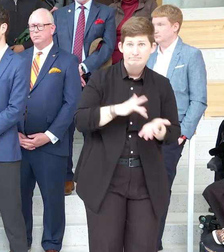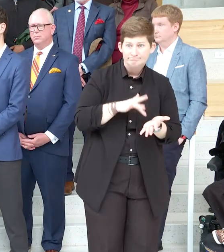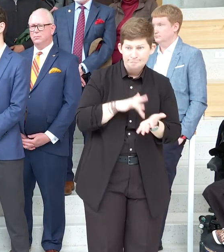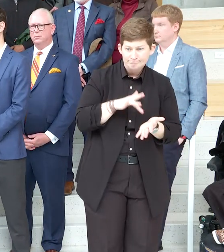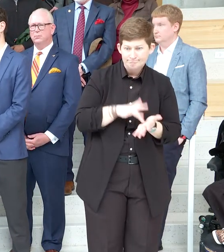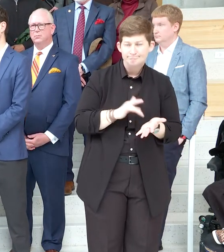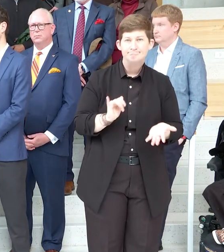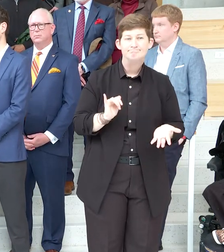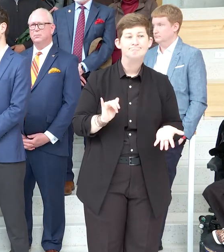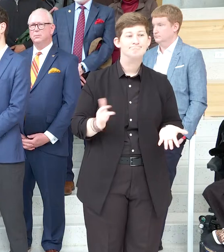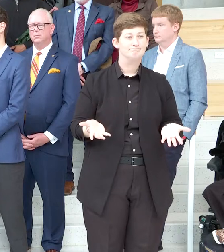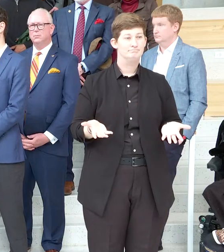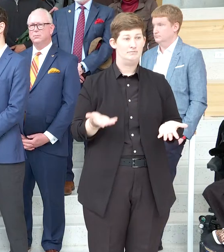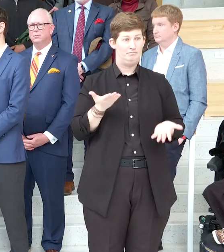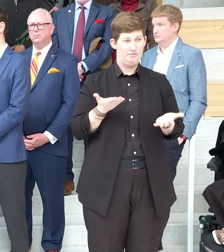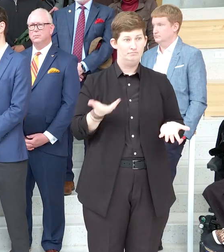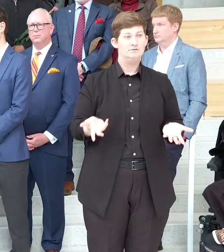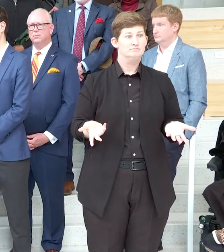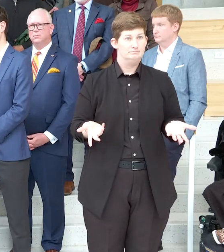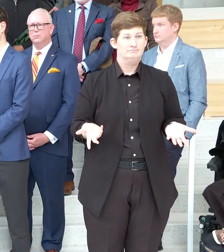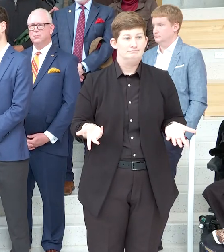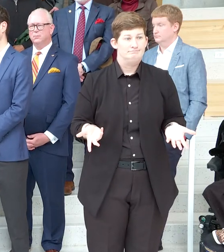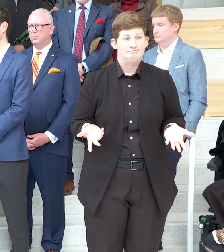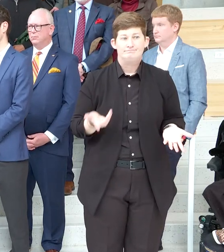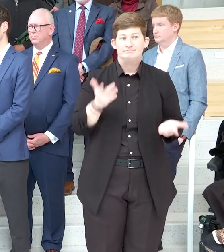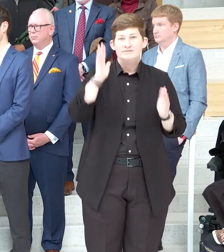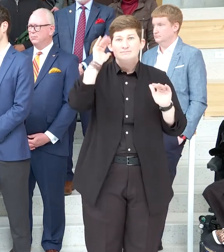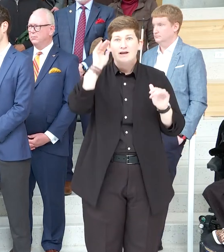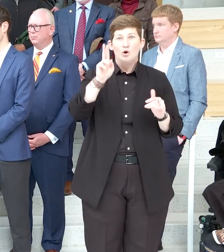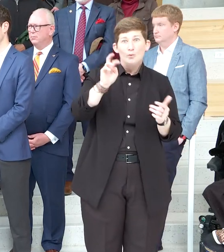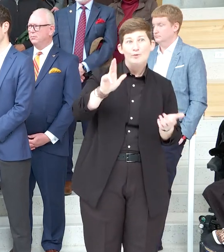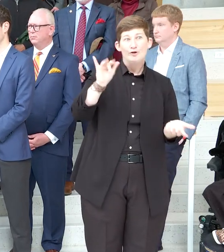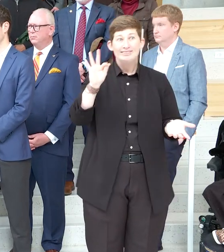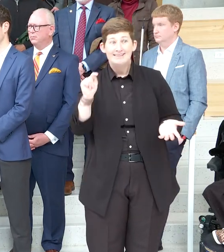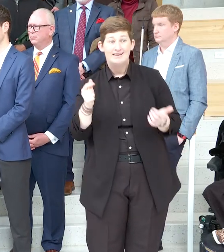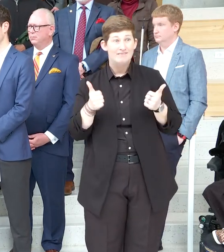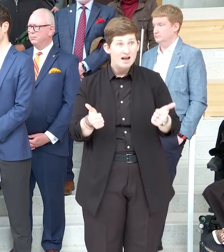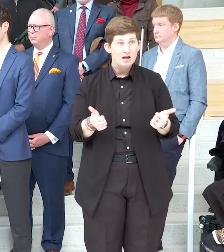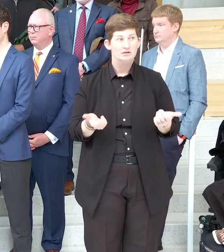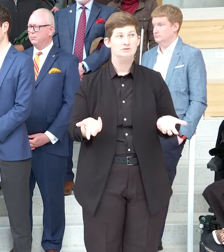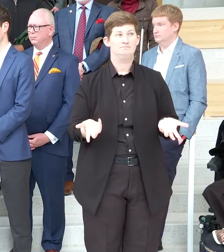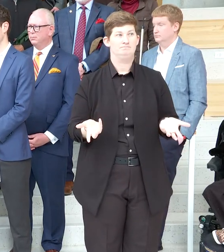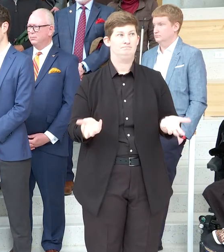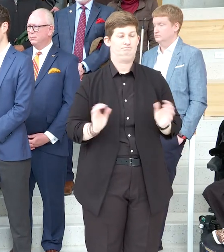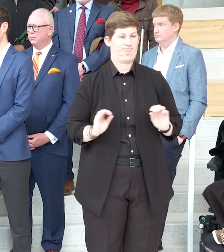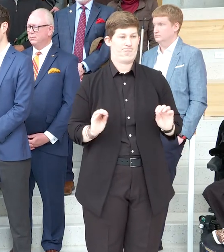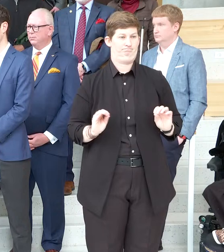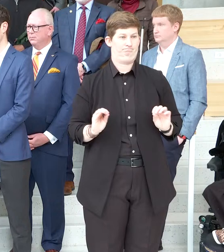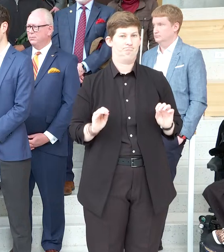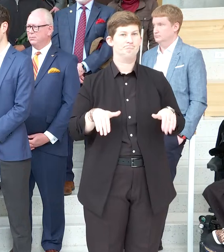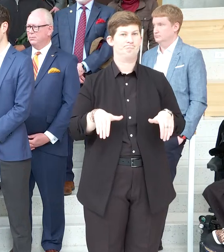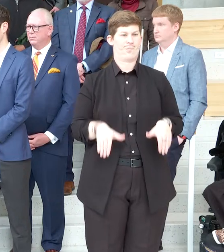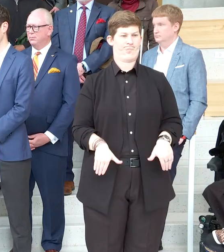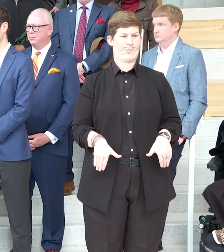They may arrive May 1st expecting to use Uber or Lyft as they have for many years, then suddenly